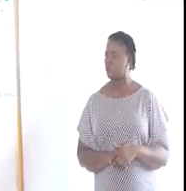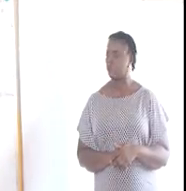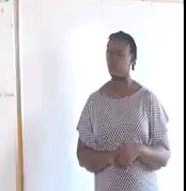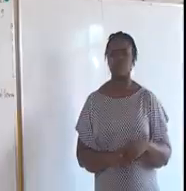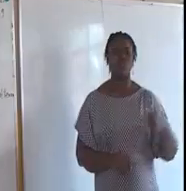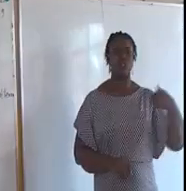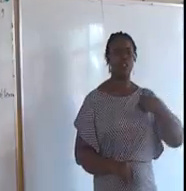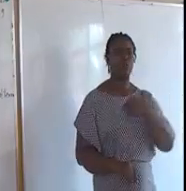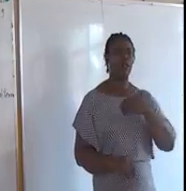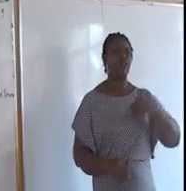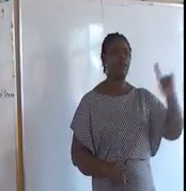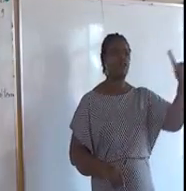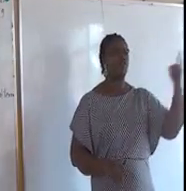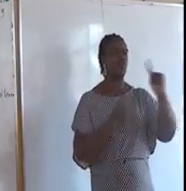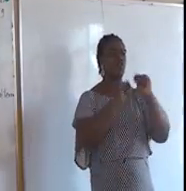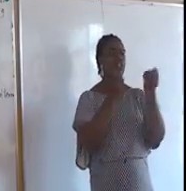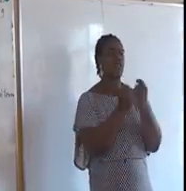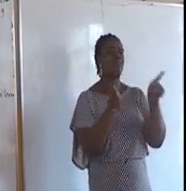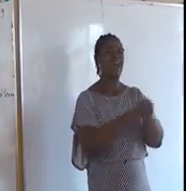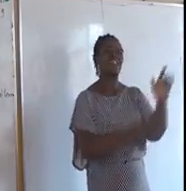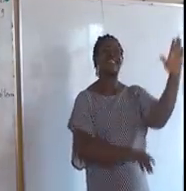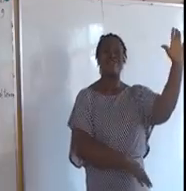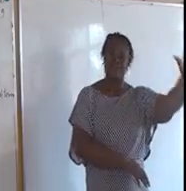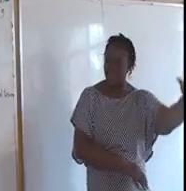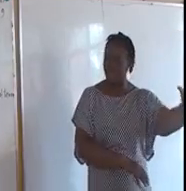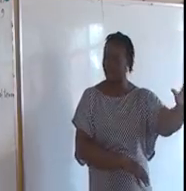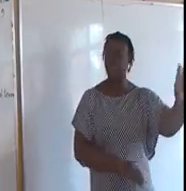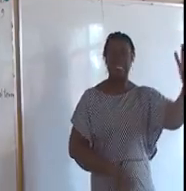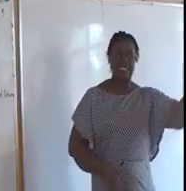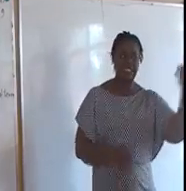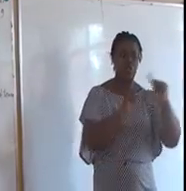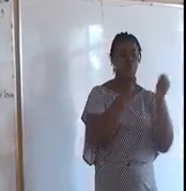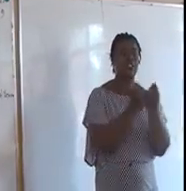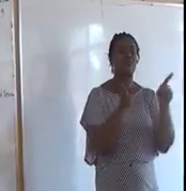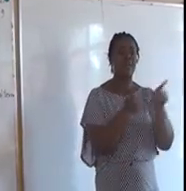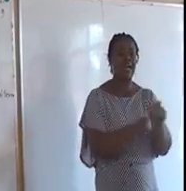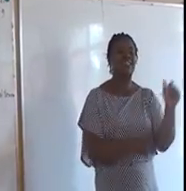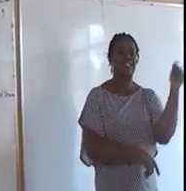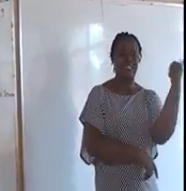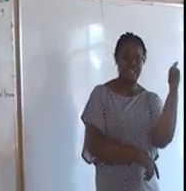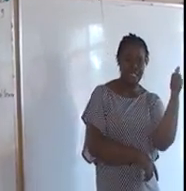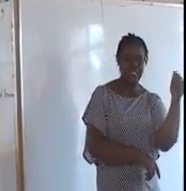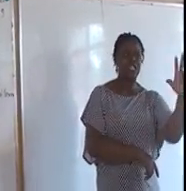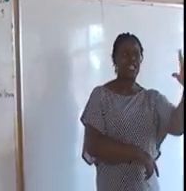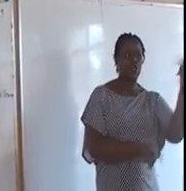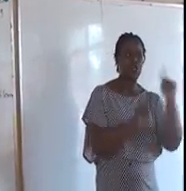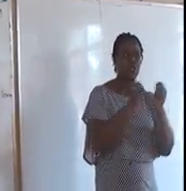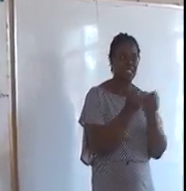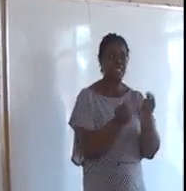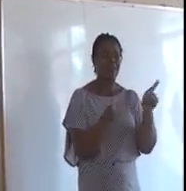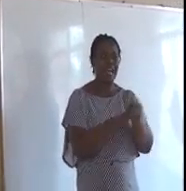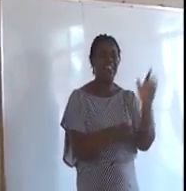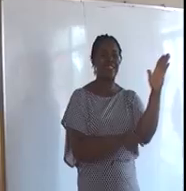We have the first 10 as 5, the second 10 as 10, the third